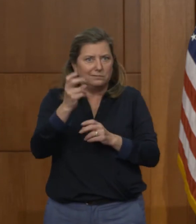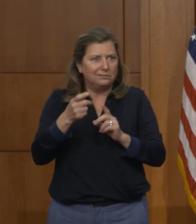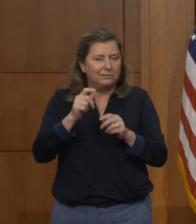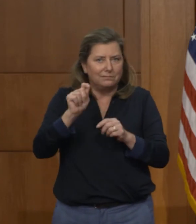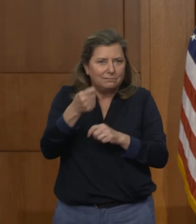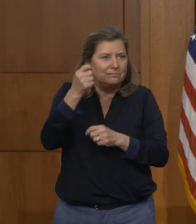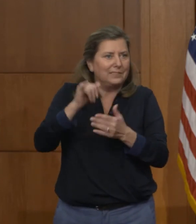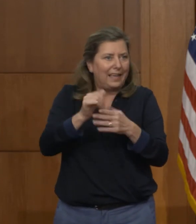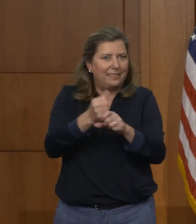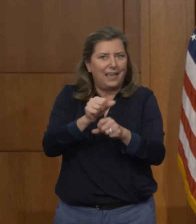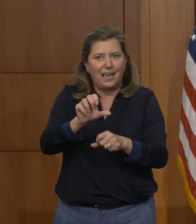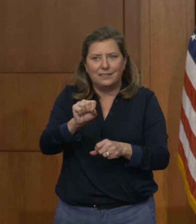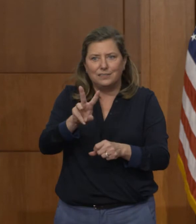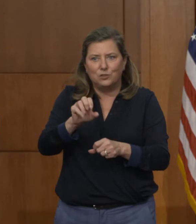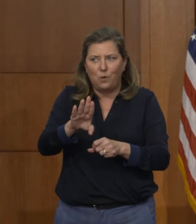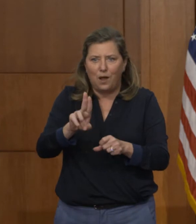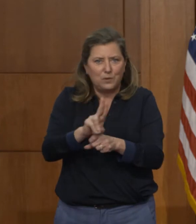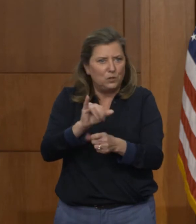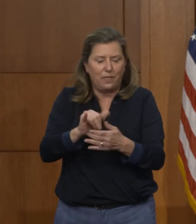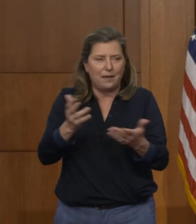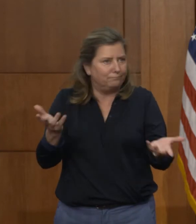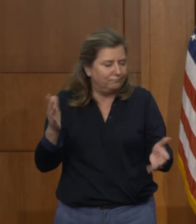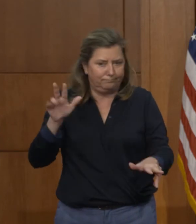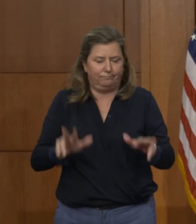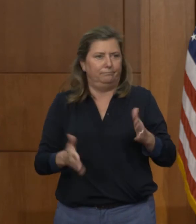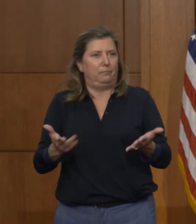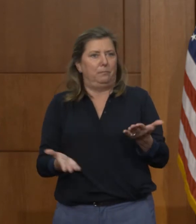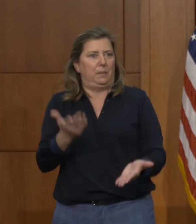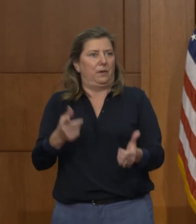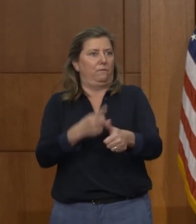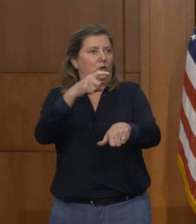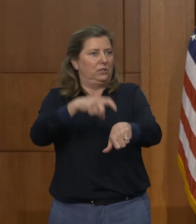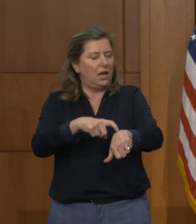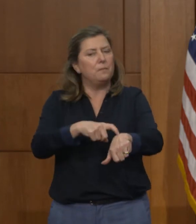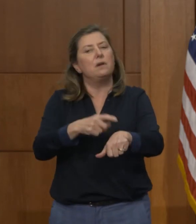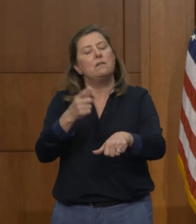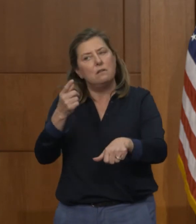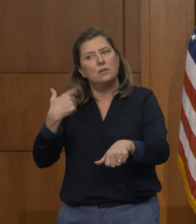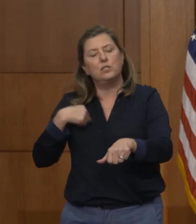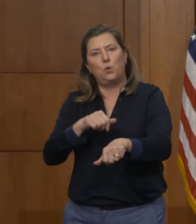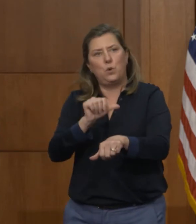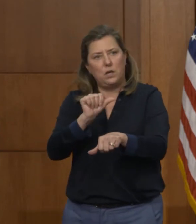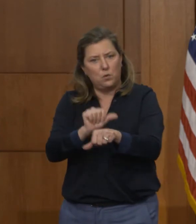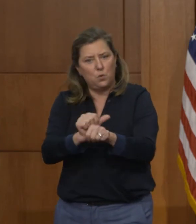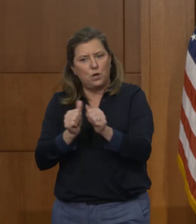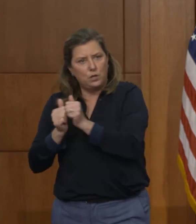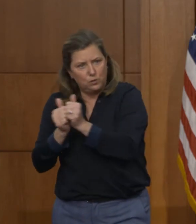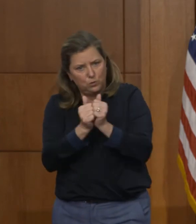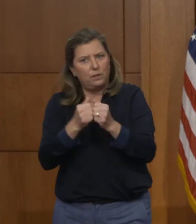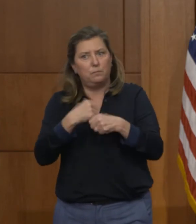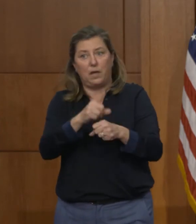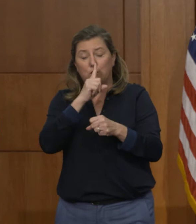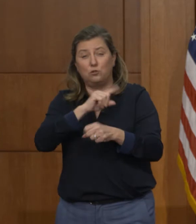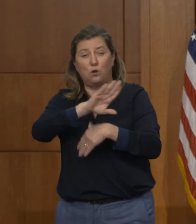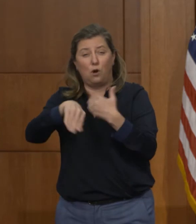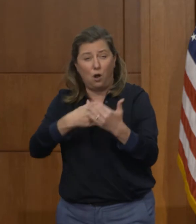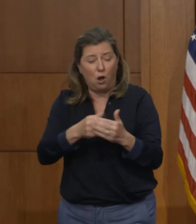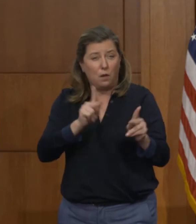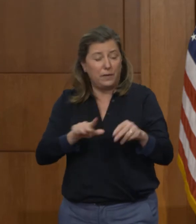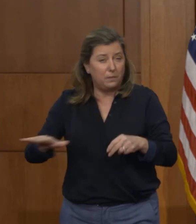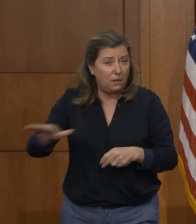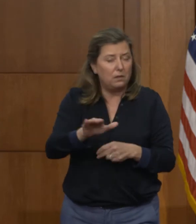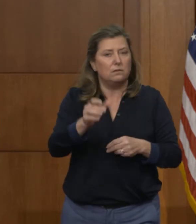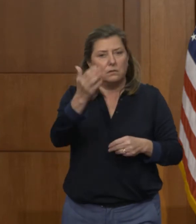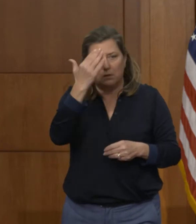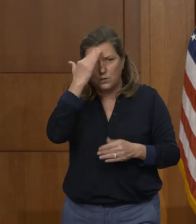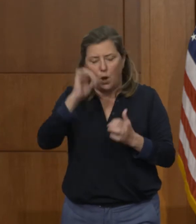are involved in a very collaborative but very aggressive turn time to really make sure all of our clinicians